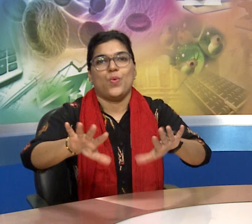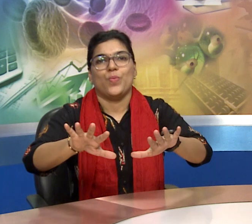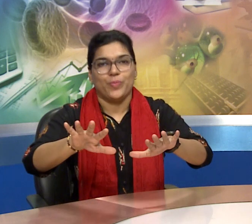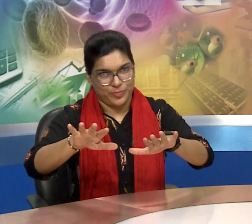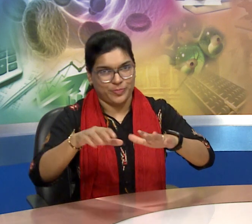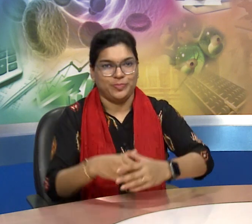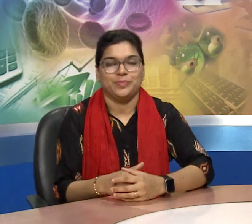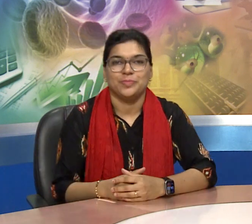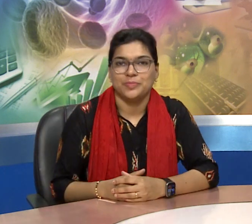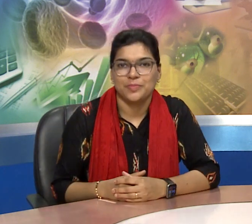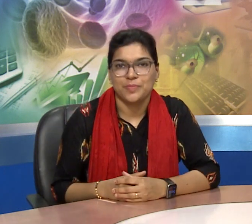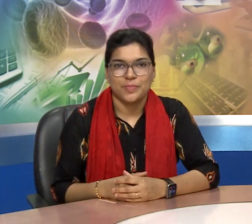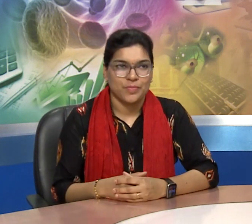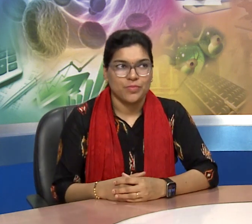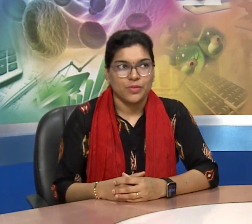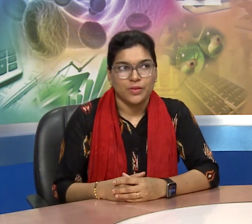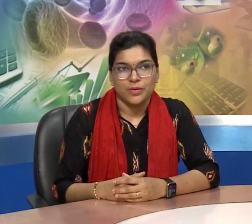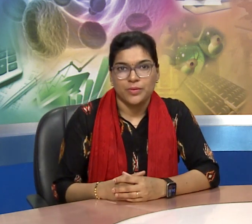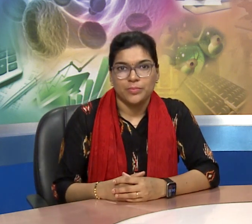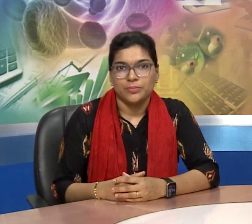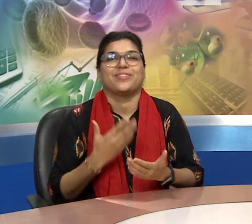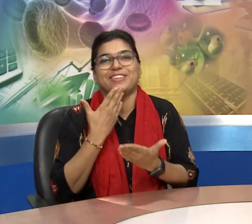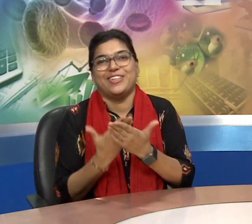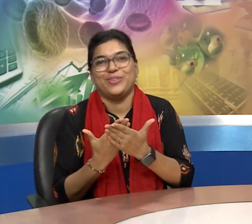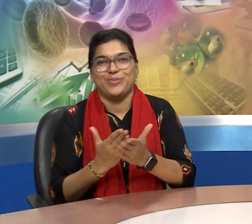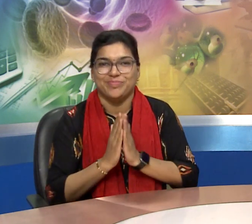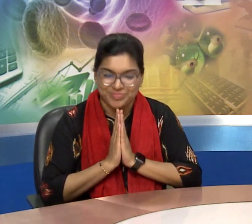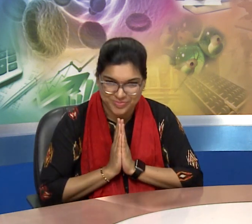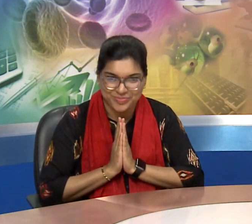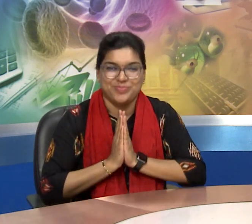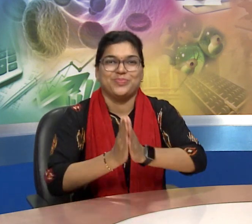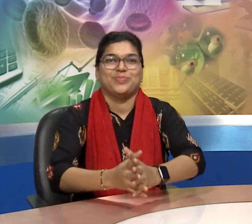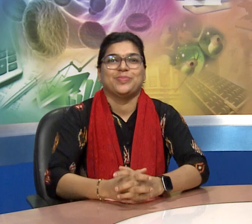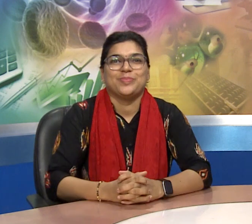comes to the library and uses the library in a similar way. Thank you for watching. Namaskar.